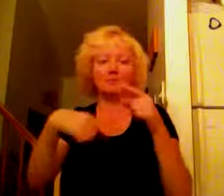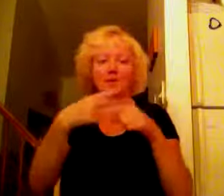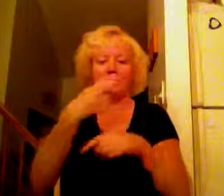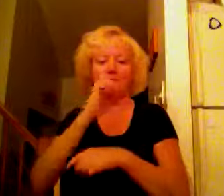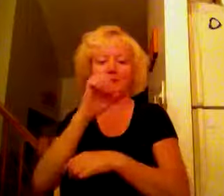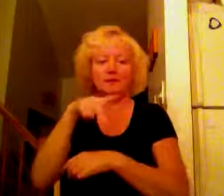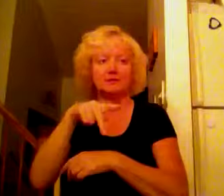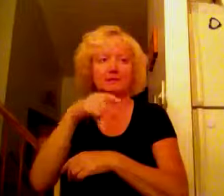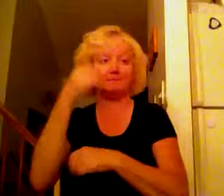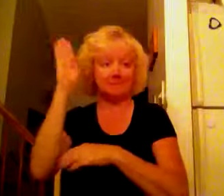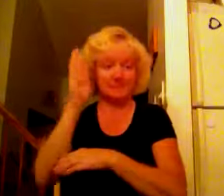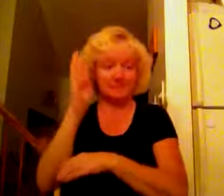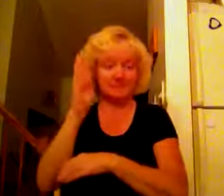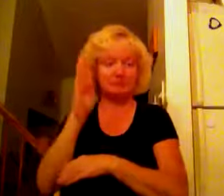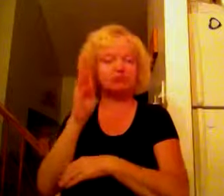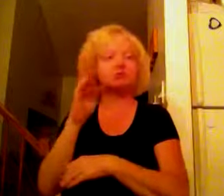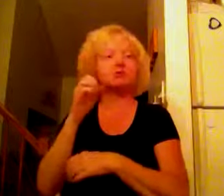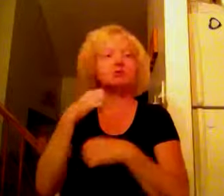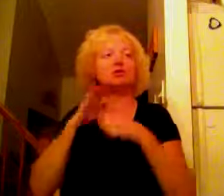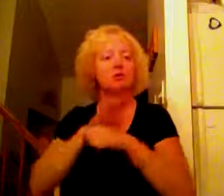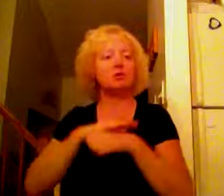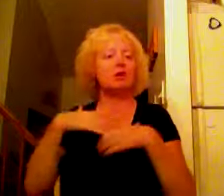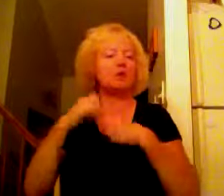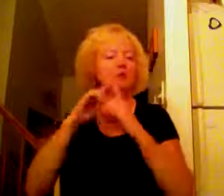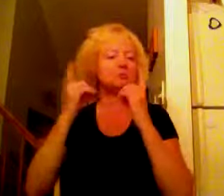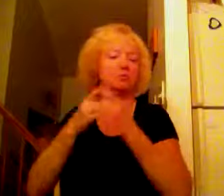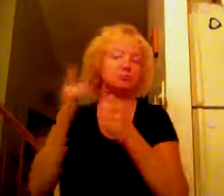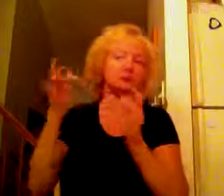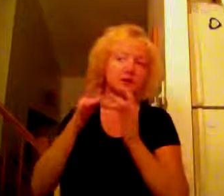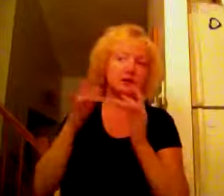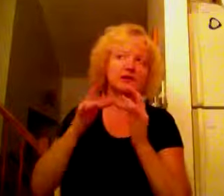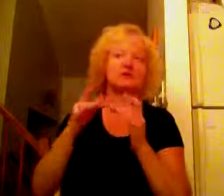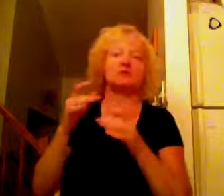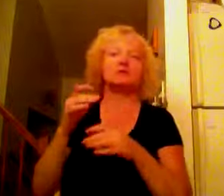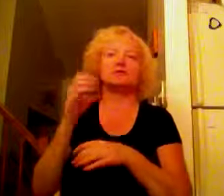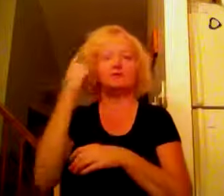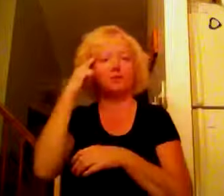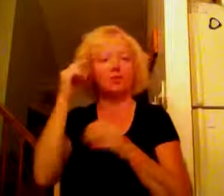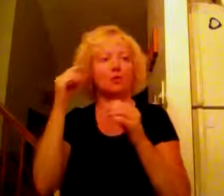For more information on the OSHA standard, contact Oregon OSHA at 1-800